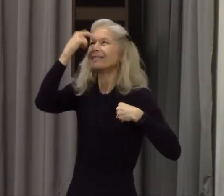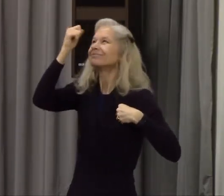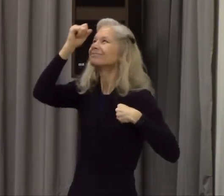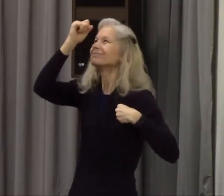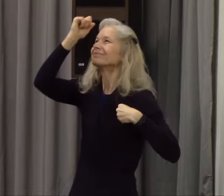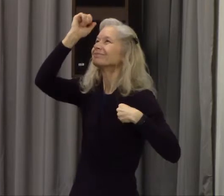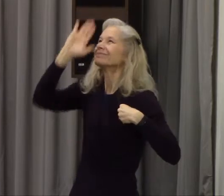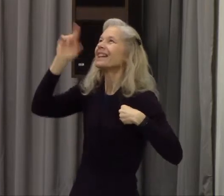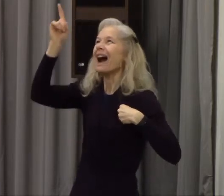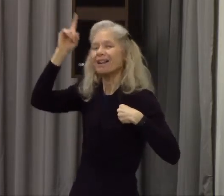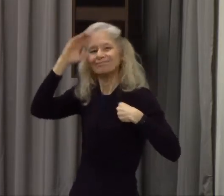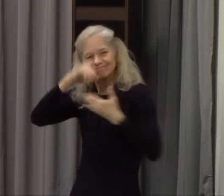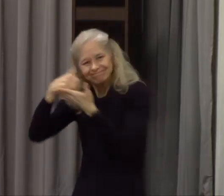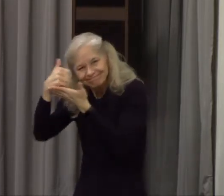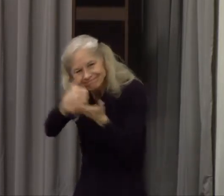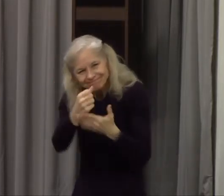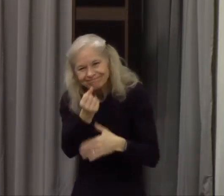And they can answer that call and believe